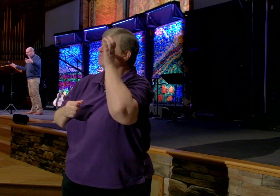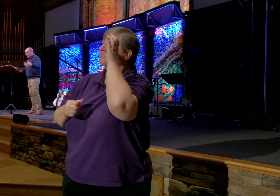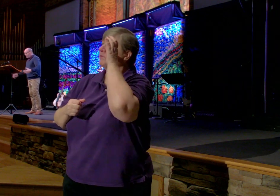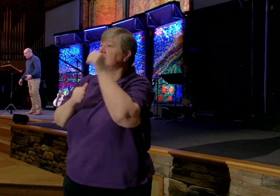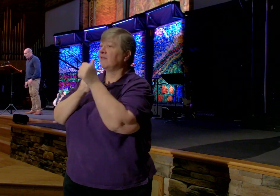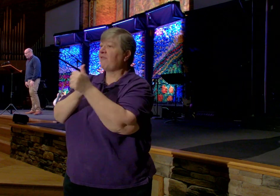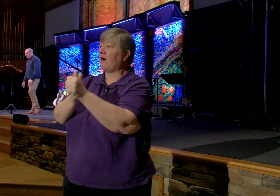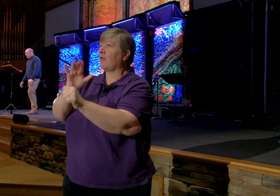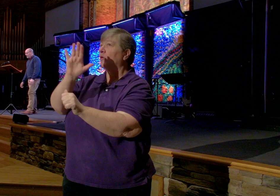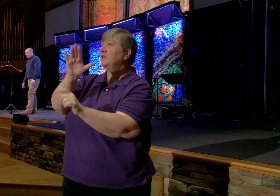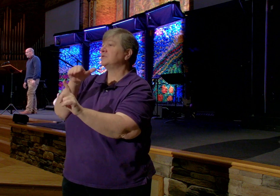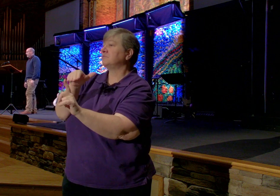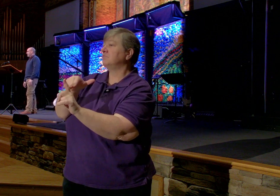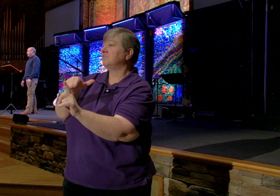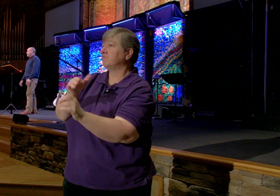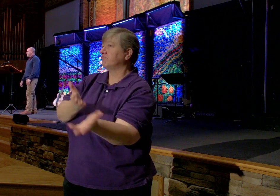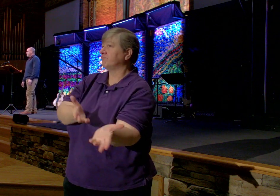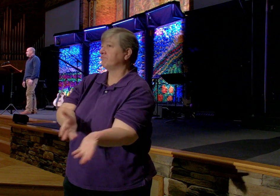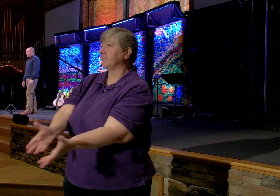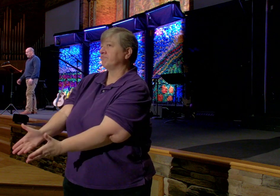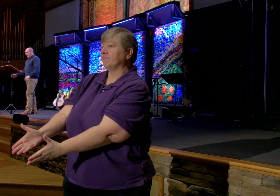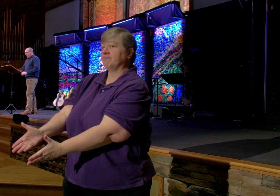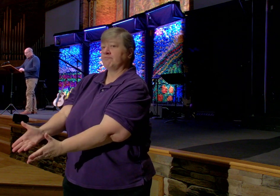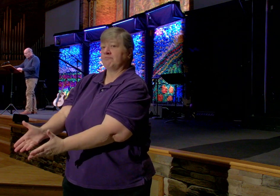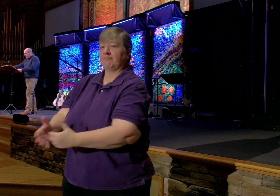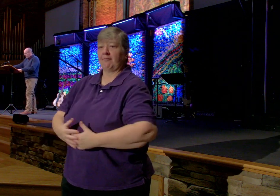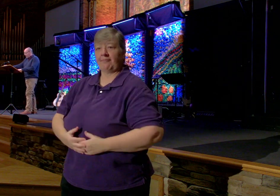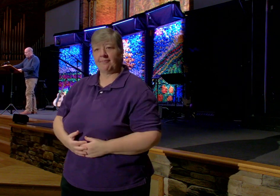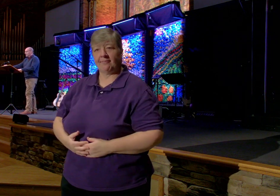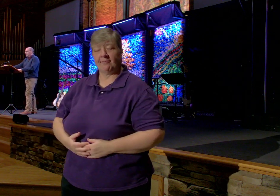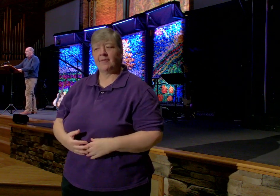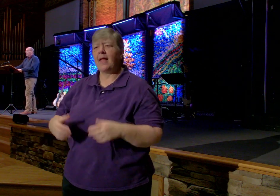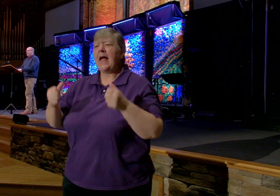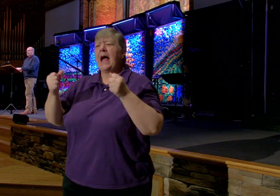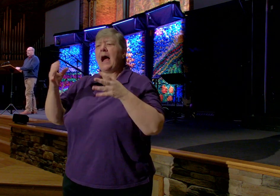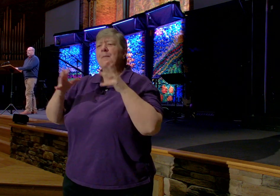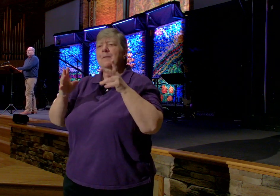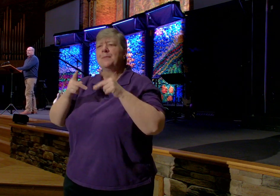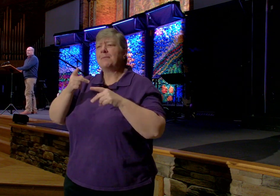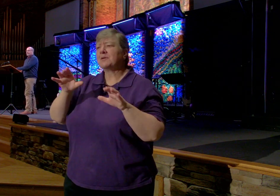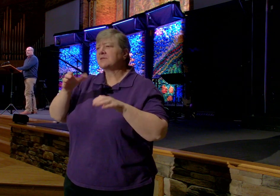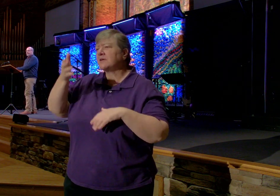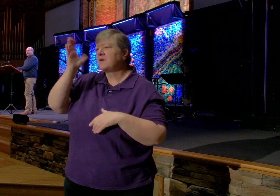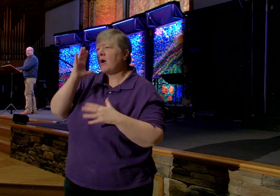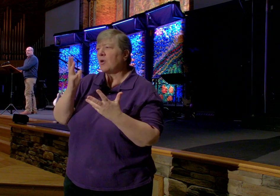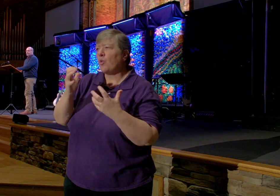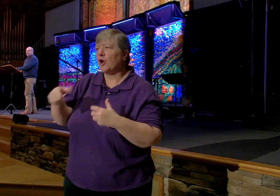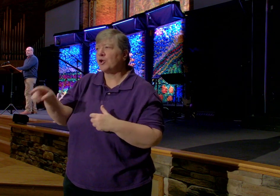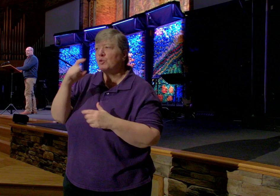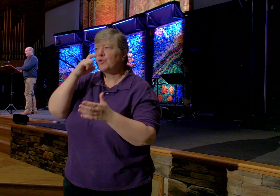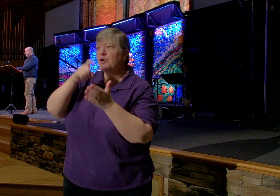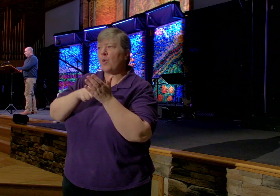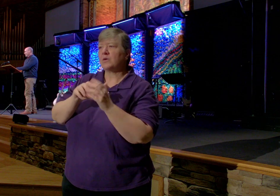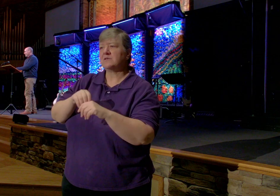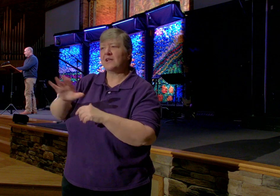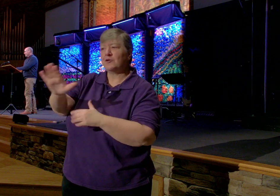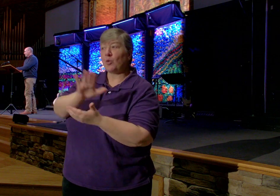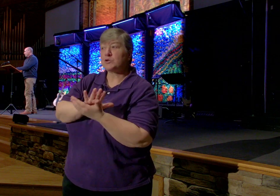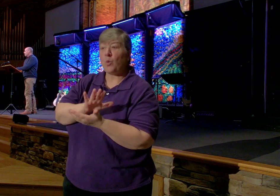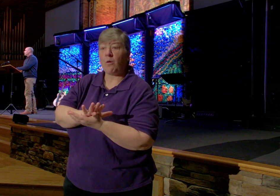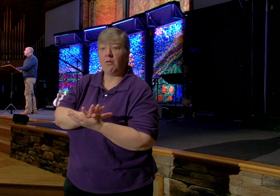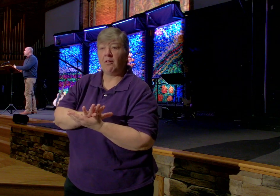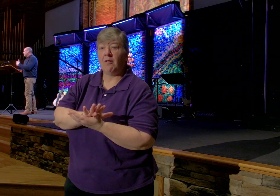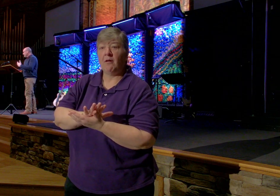promptings and be obedient to them, whatever they might be. But how many people does God want you to notice in your